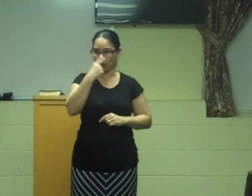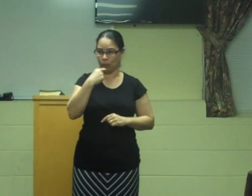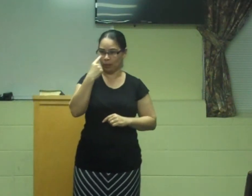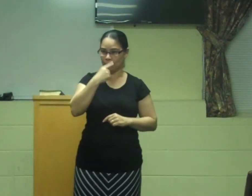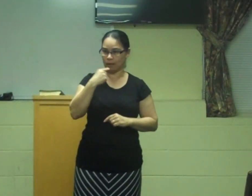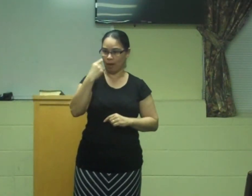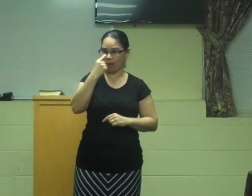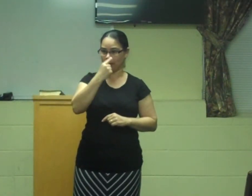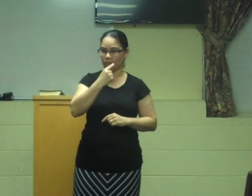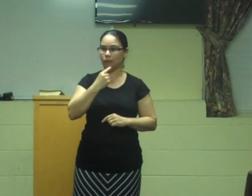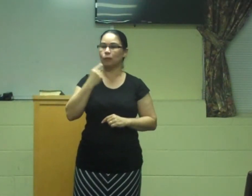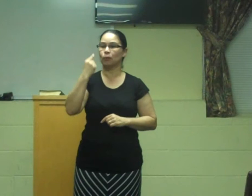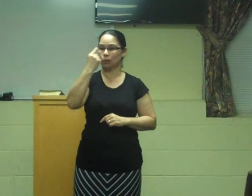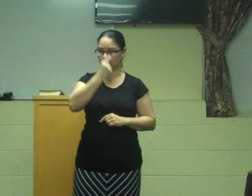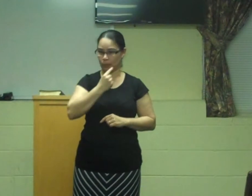Who?